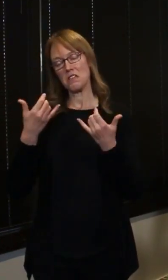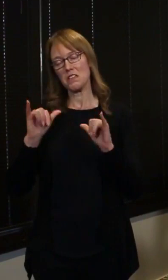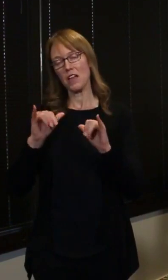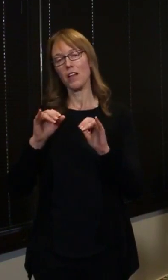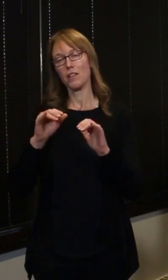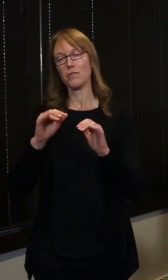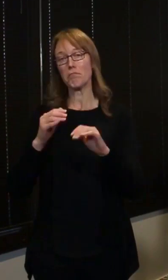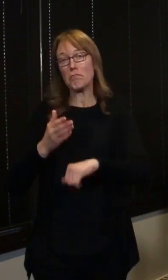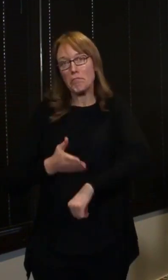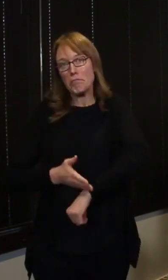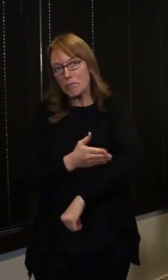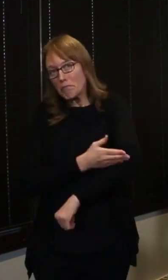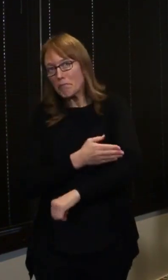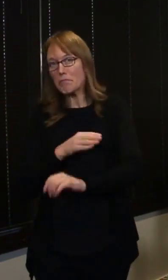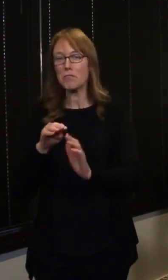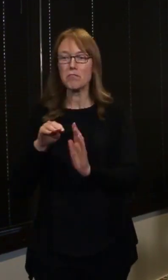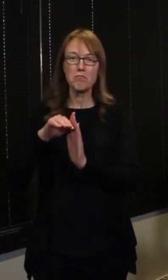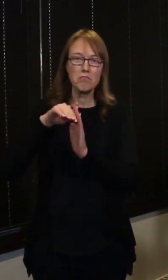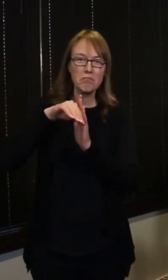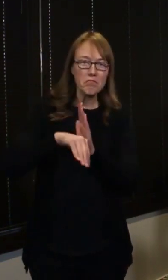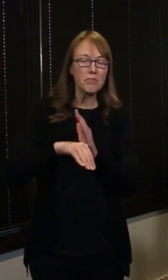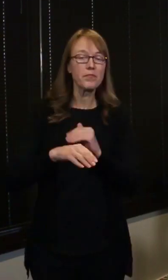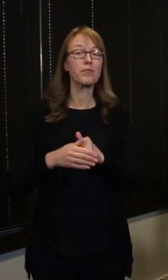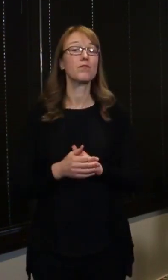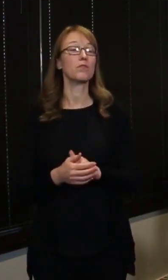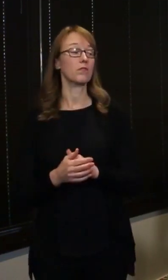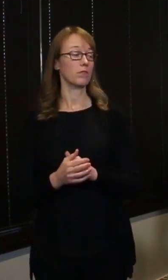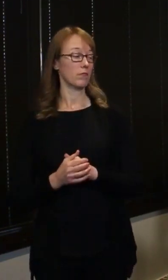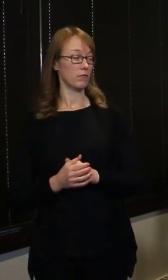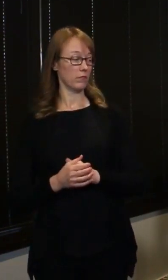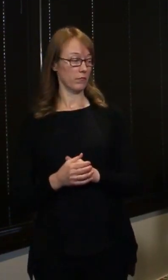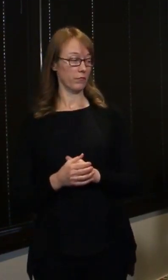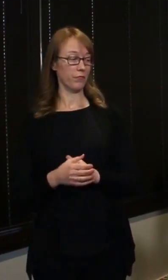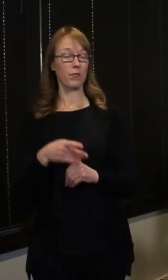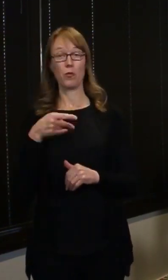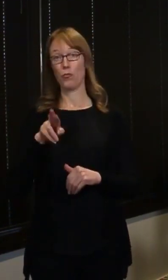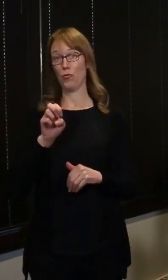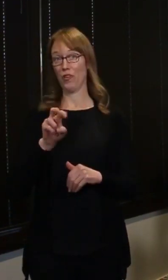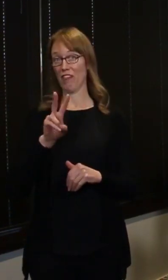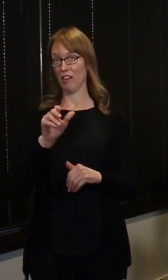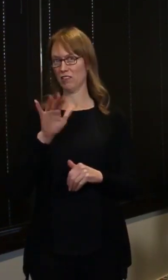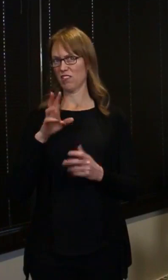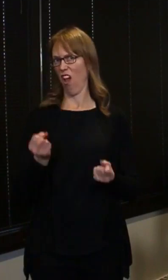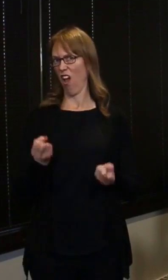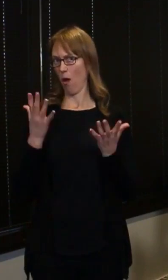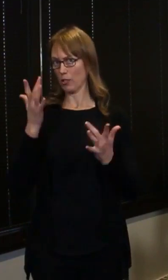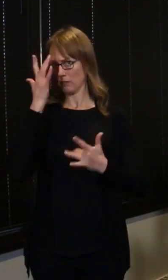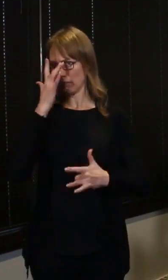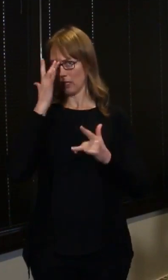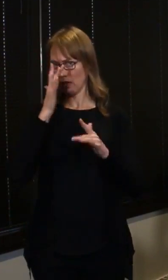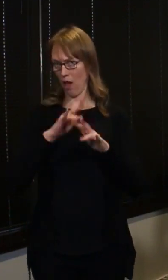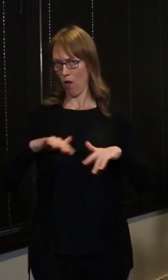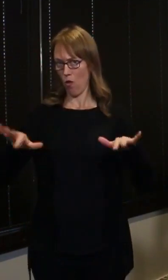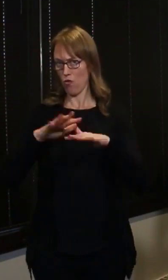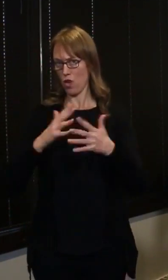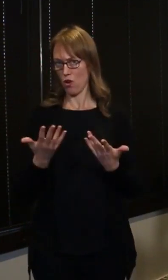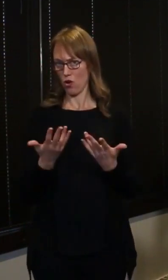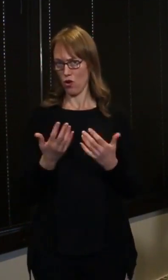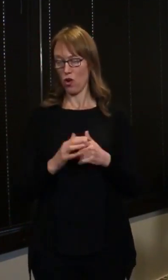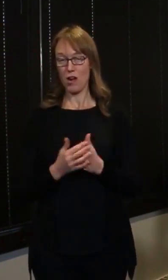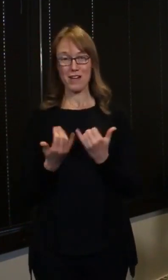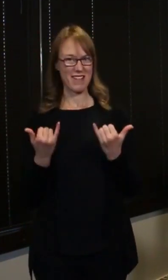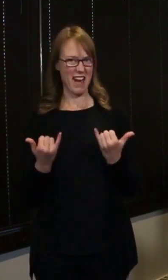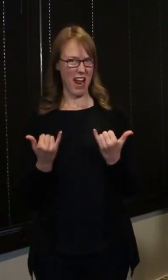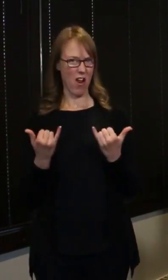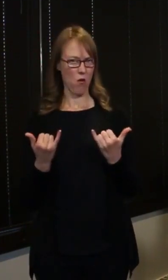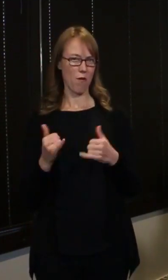well. So if you remember a couple of months ago, we were about double where we are right now. So we're at about